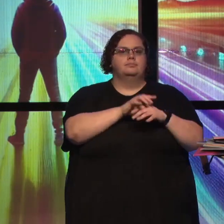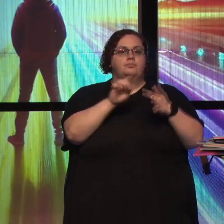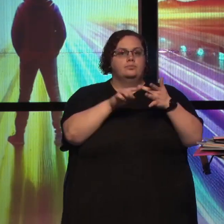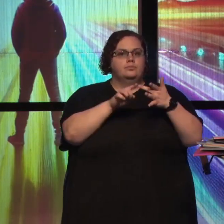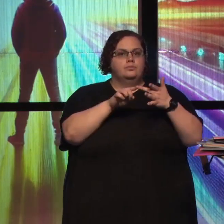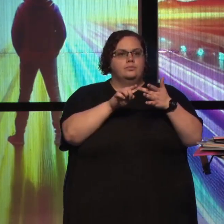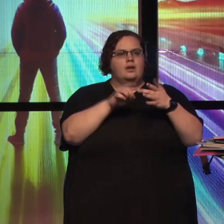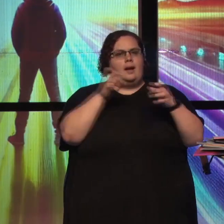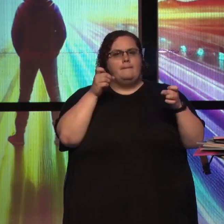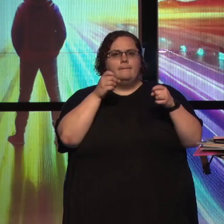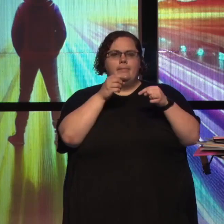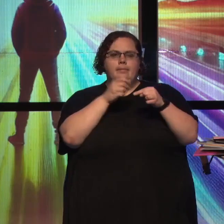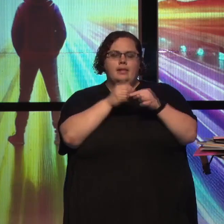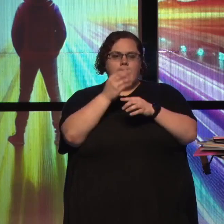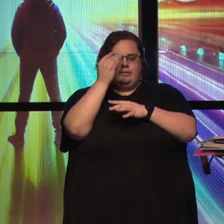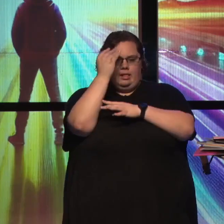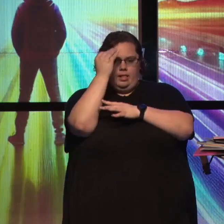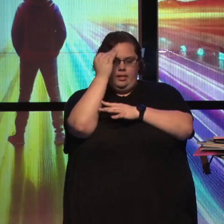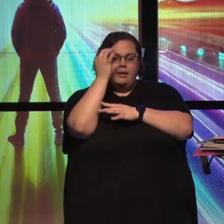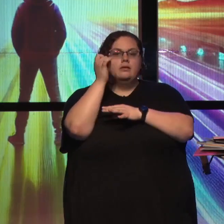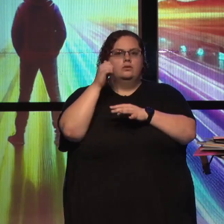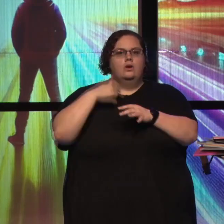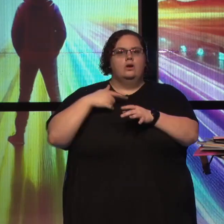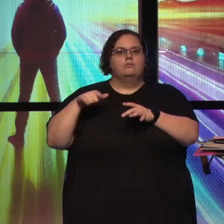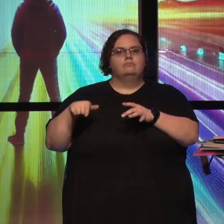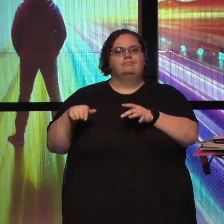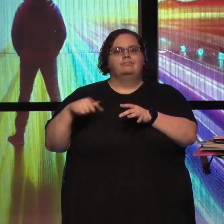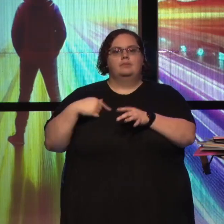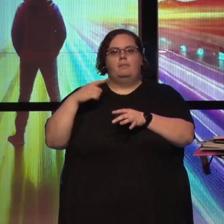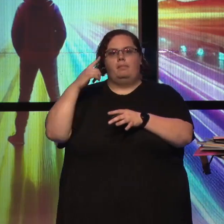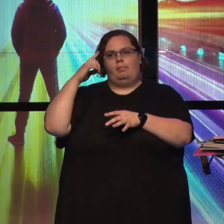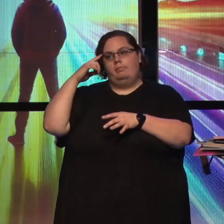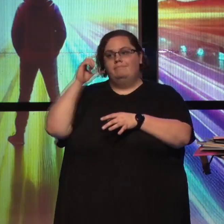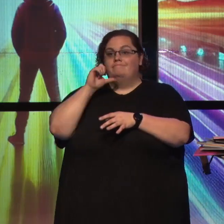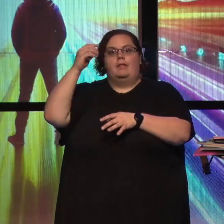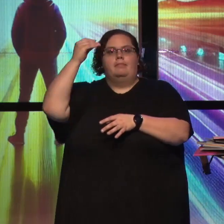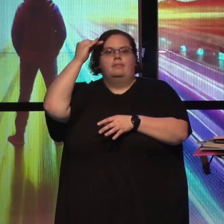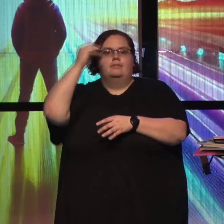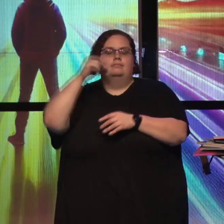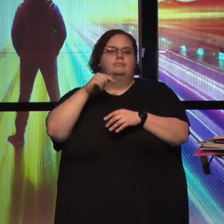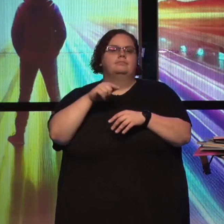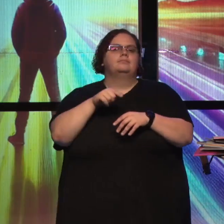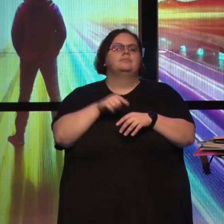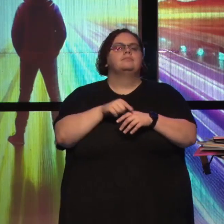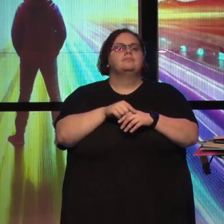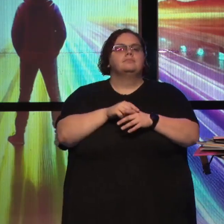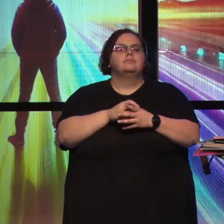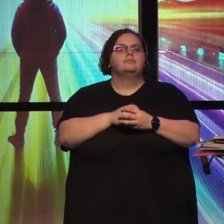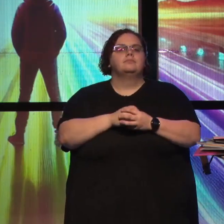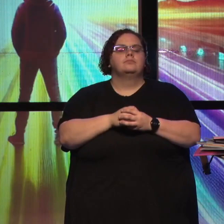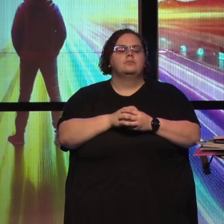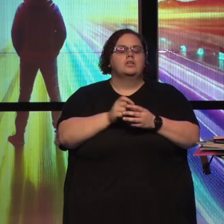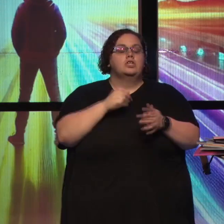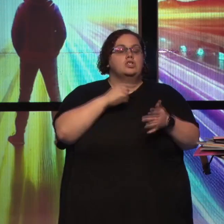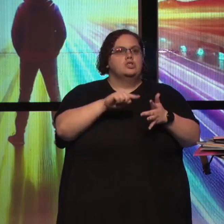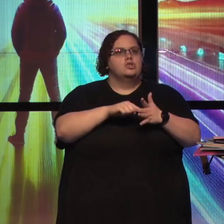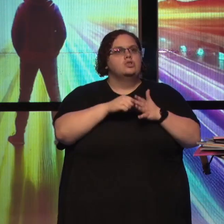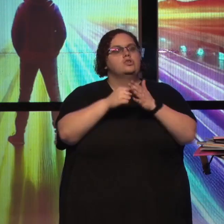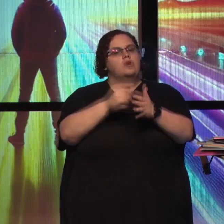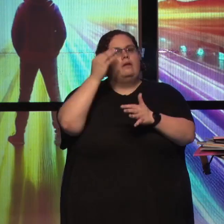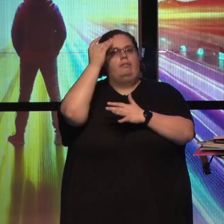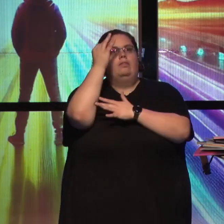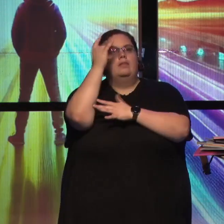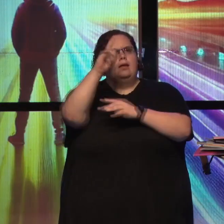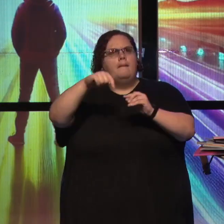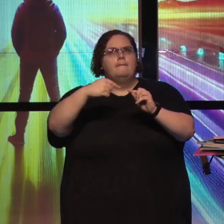thinking over mindless acceptance. If there's one message in Revelation that John wants to get to his churches, is start thinking critically about